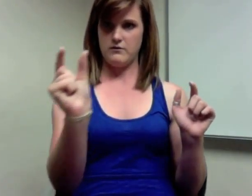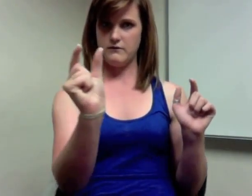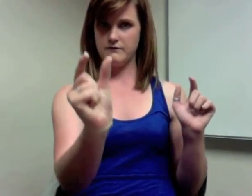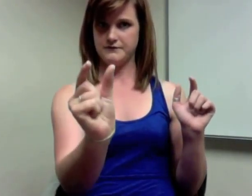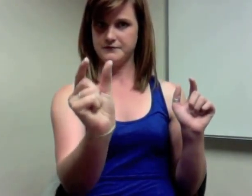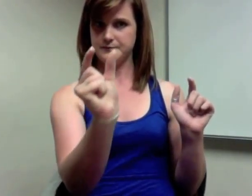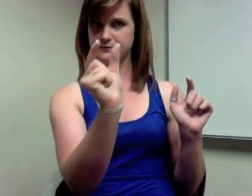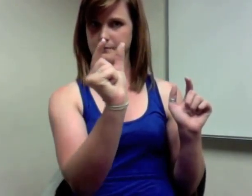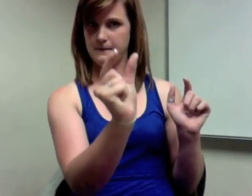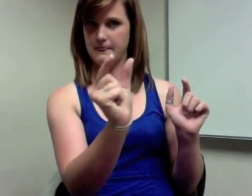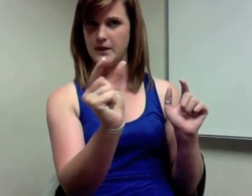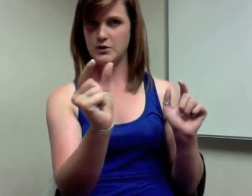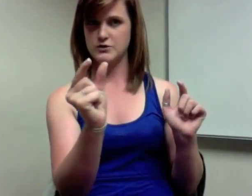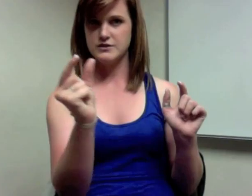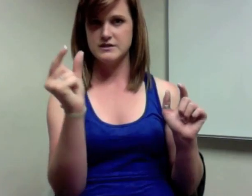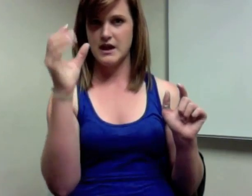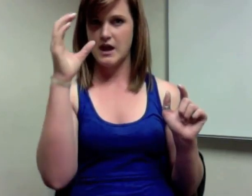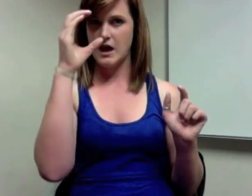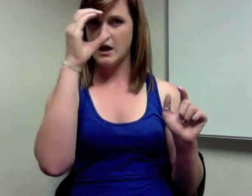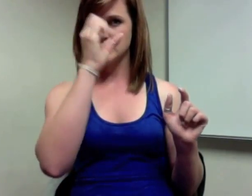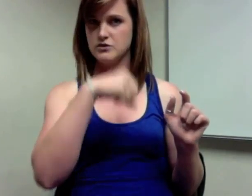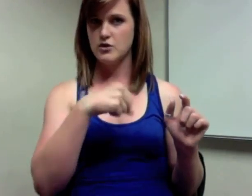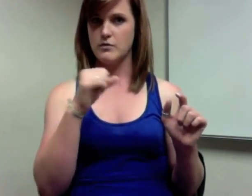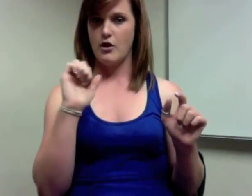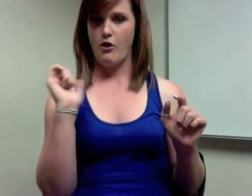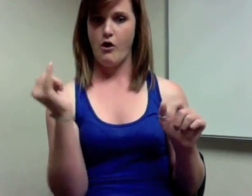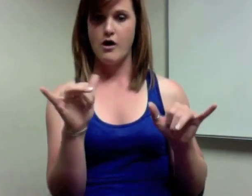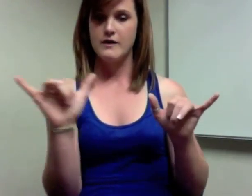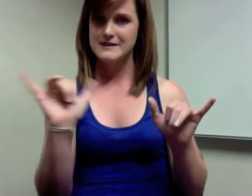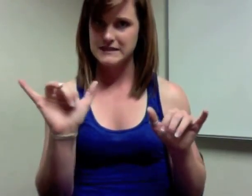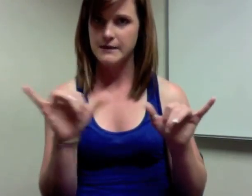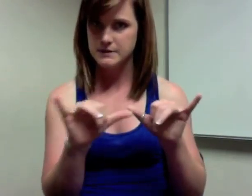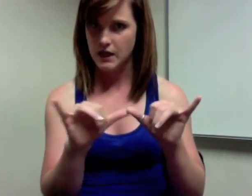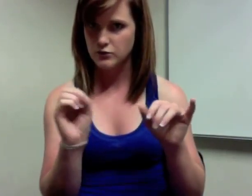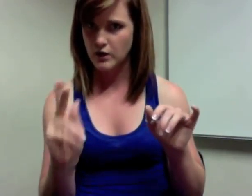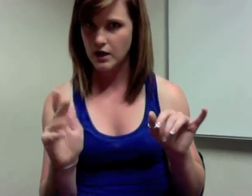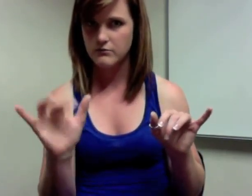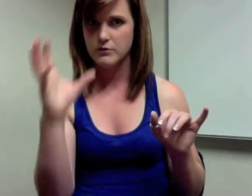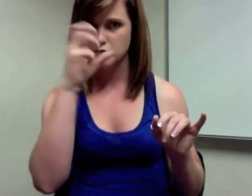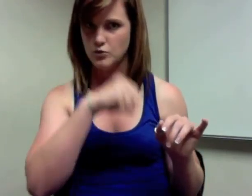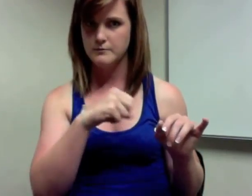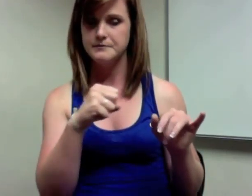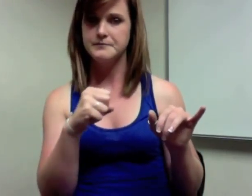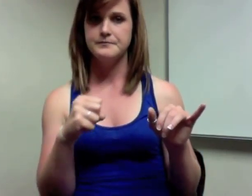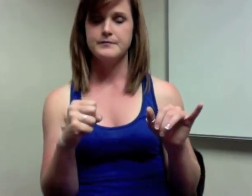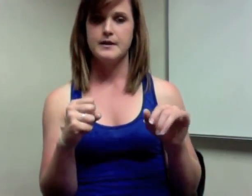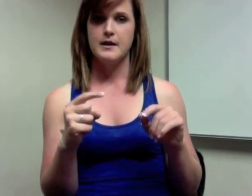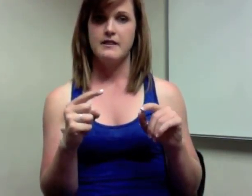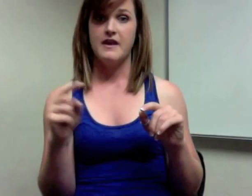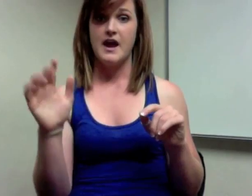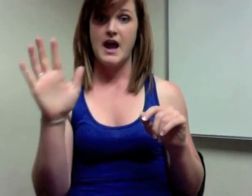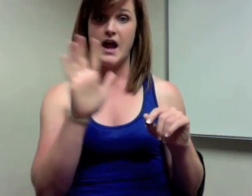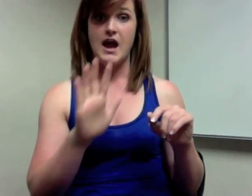you have to presume something here. Those are all supposed to be the same size. Then the area of this would be 1,